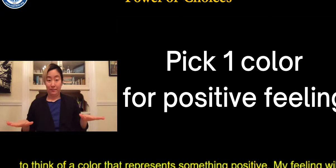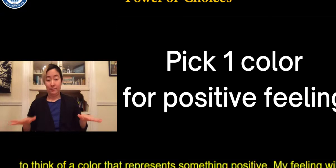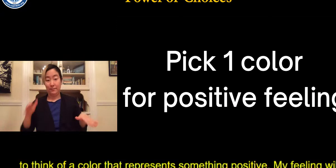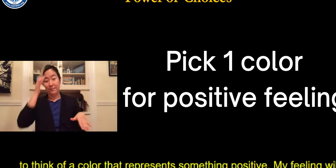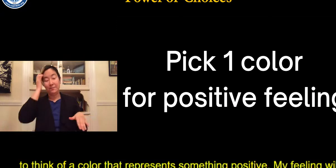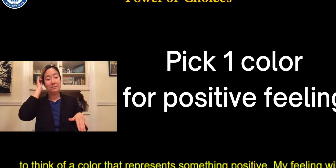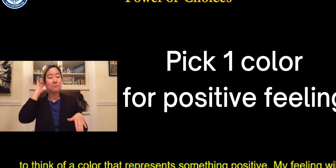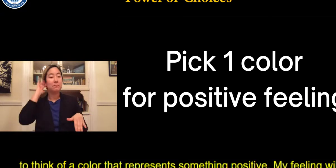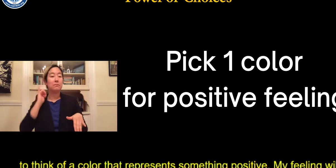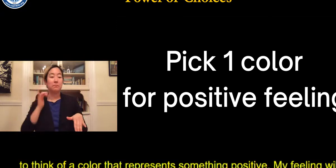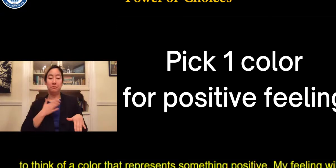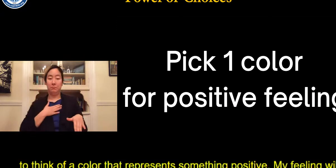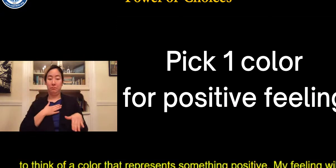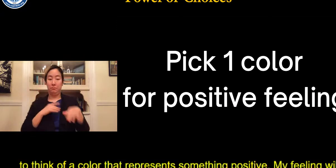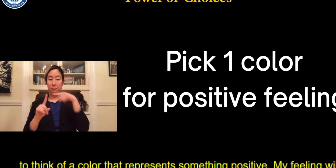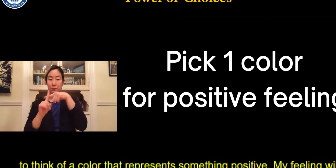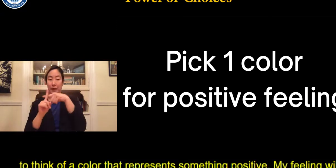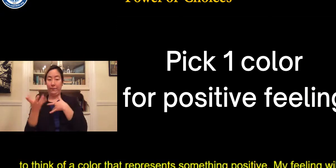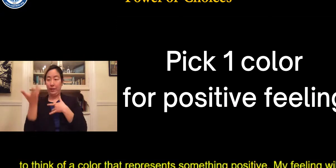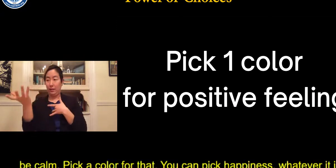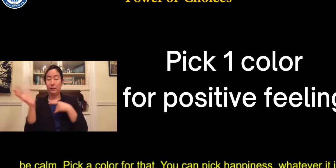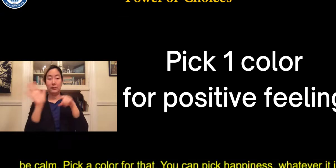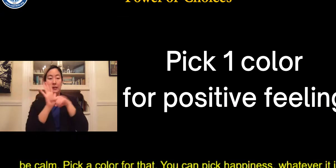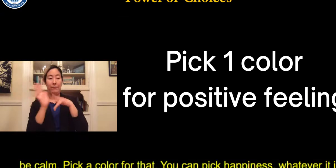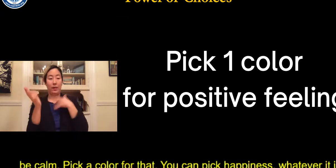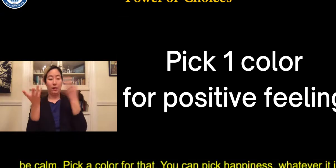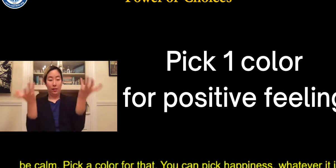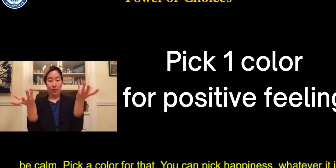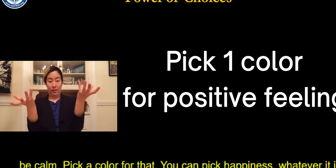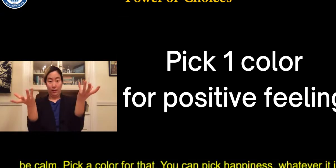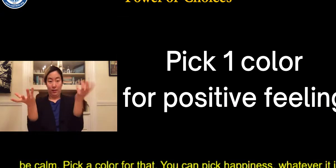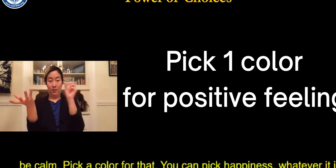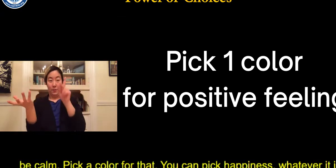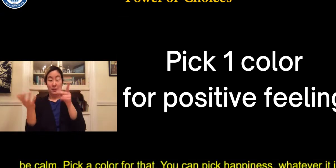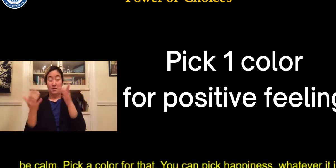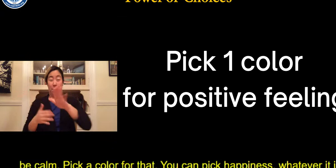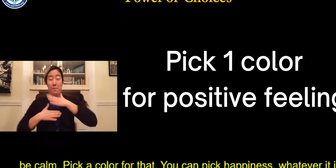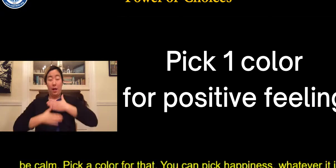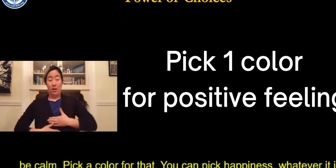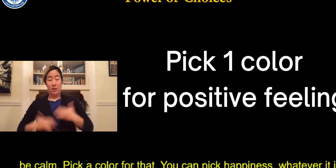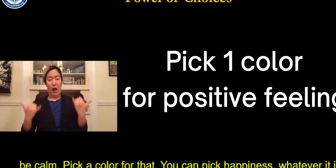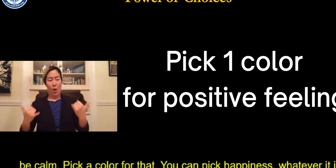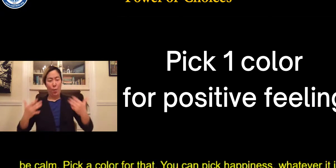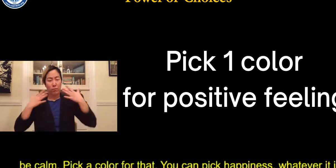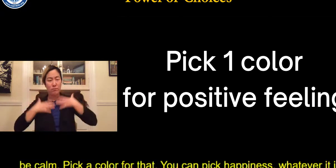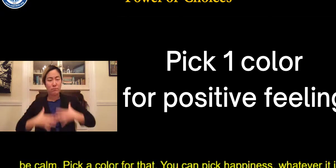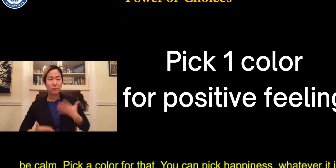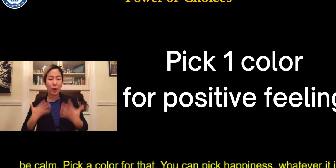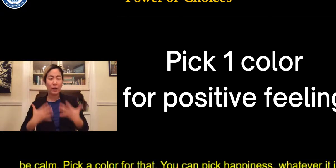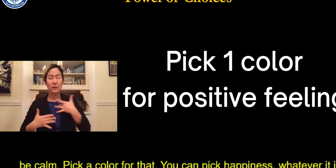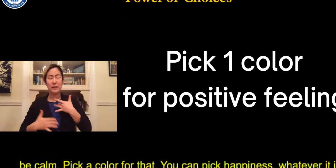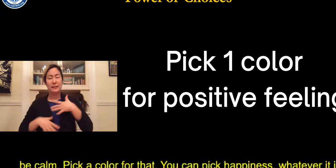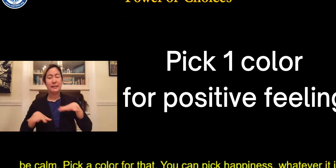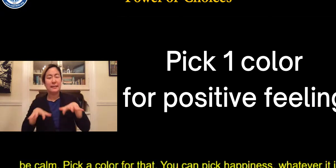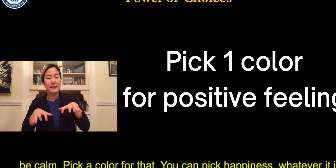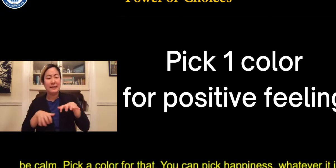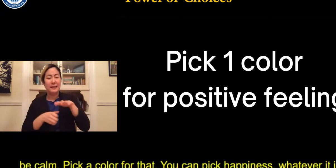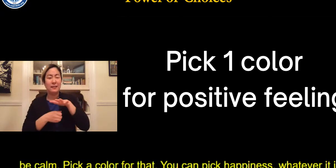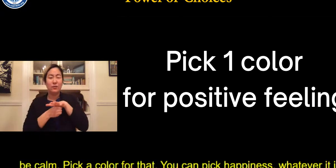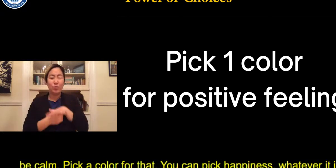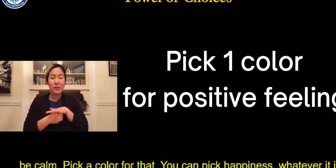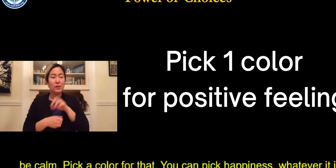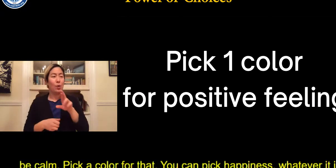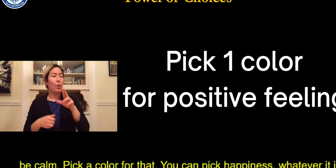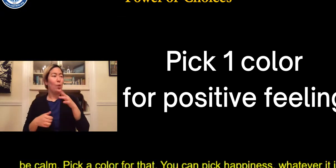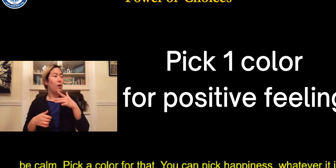feeling. I selected calm as my emotion, and I'm picking the color purple for my positive feelings. So now I